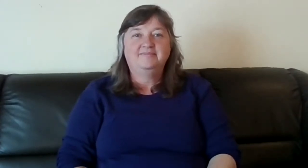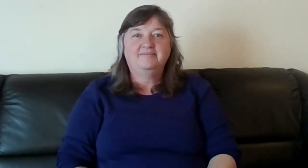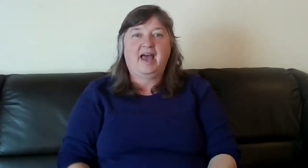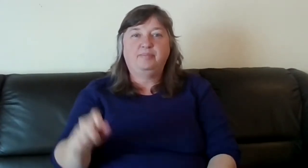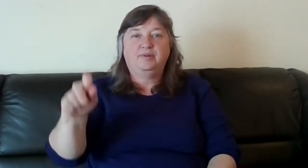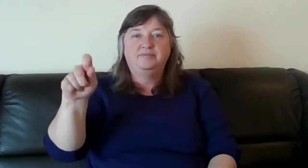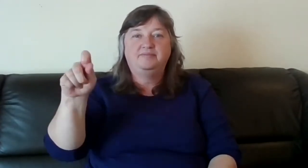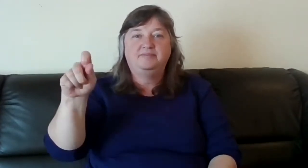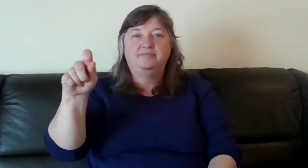Apple.